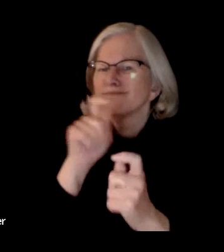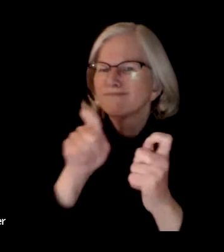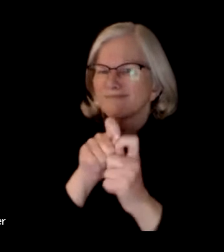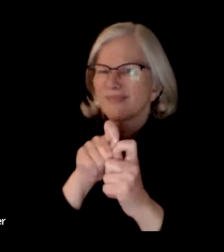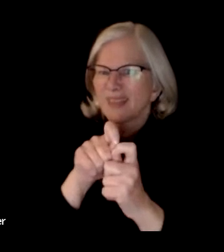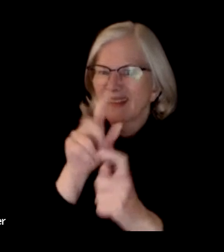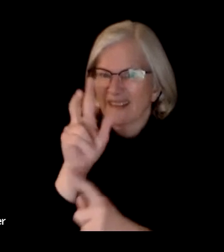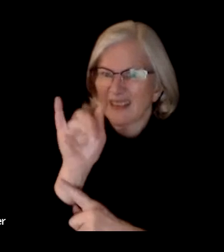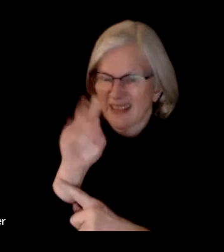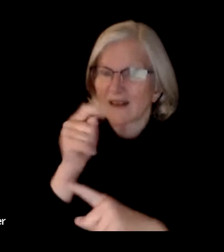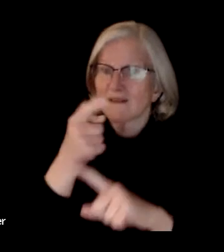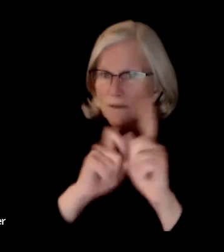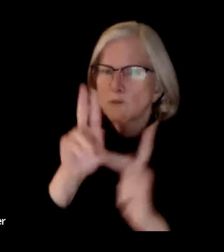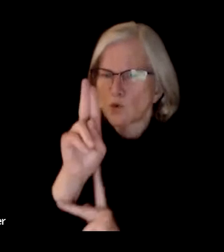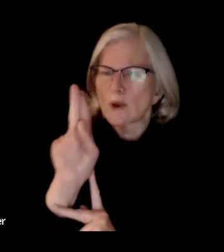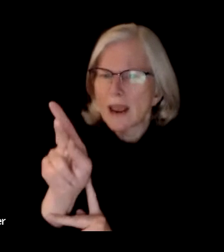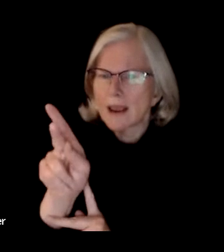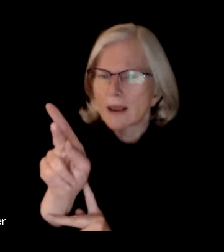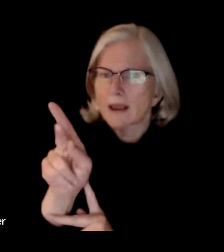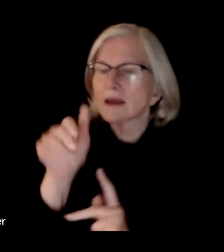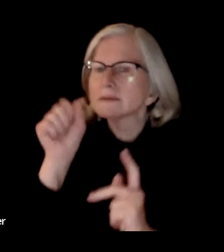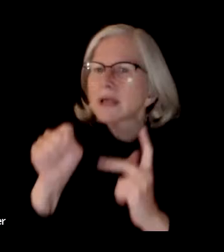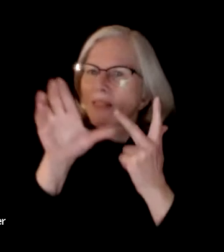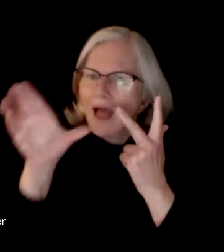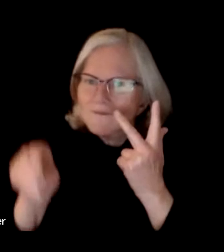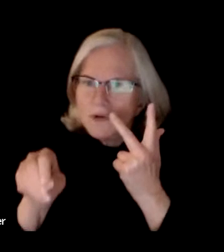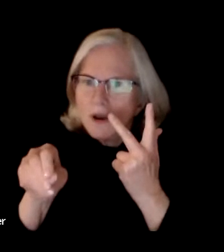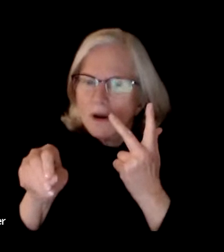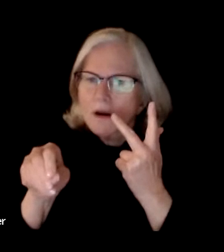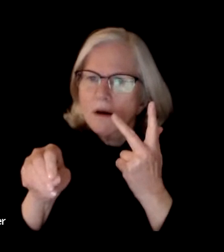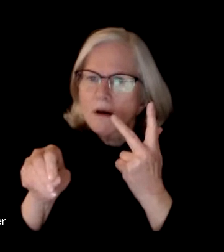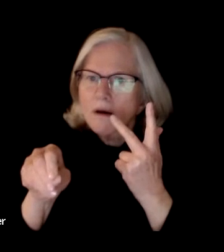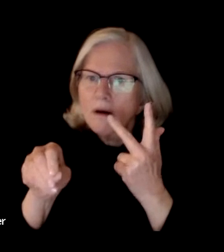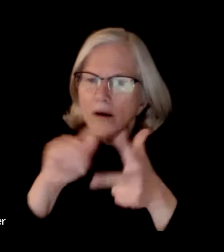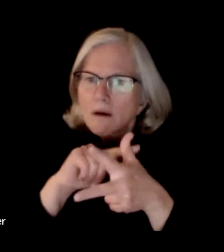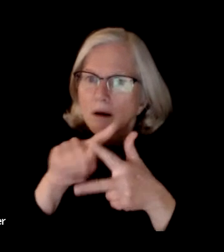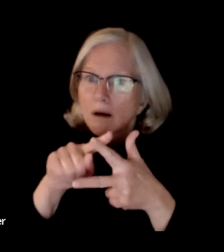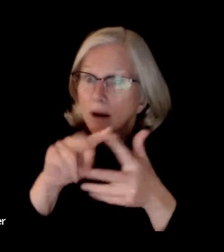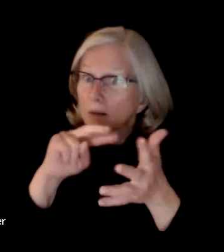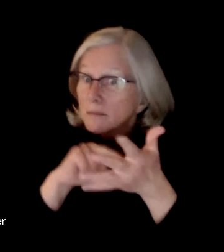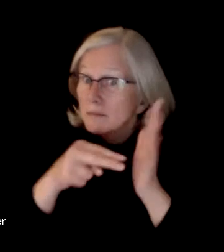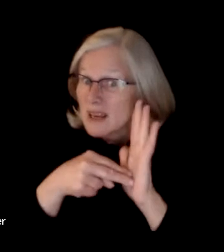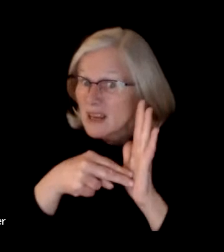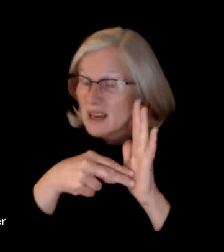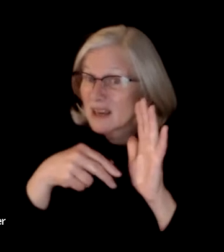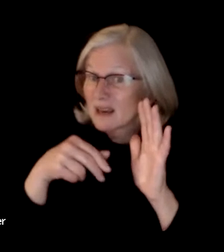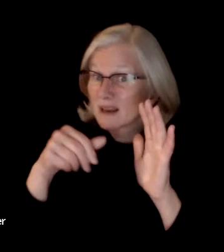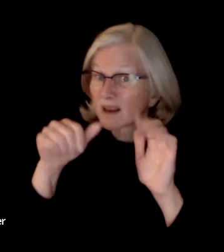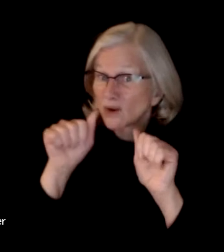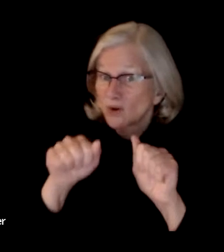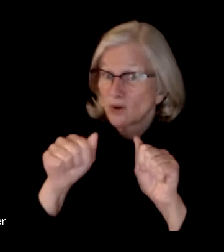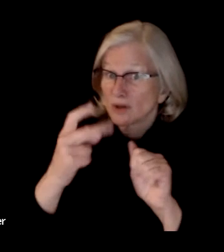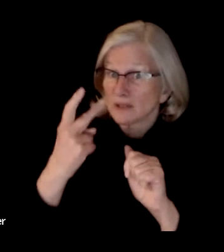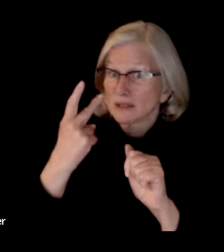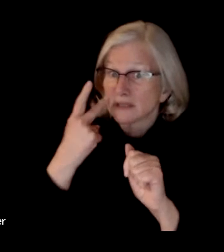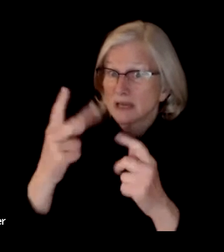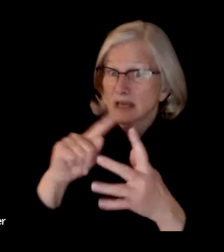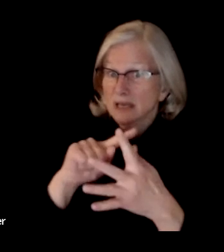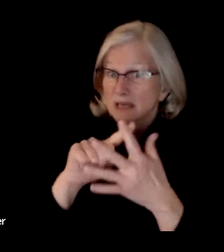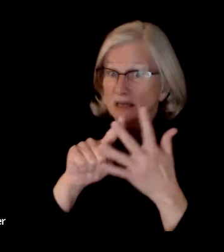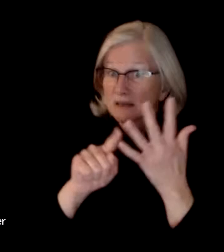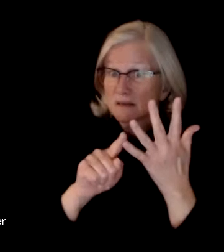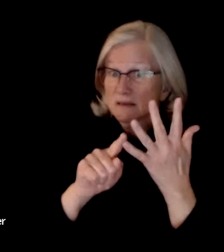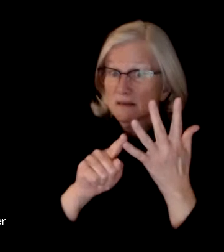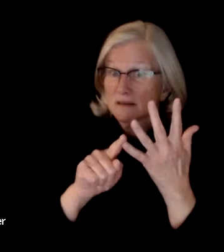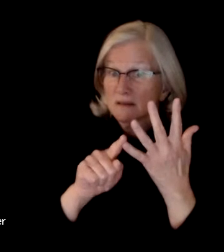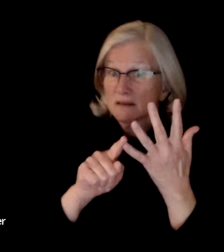you had mentioned one out of South Africa. Is this an indication that we could likely be seeing these? And, you know,